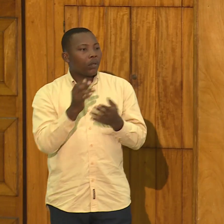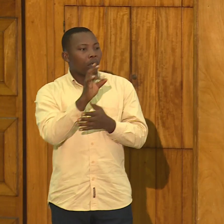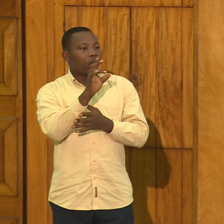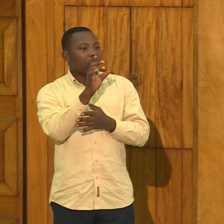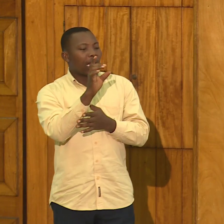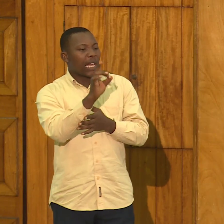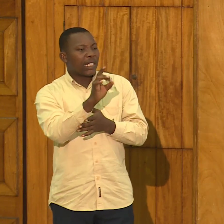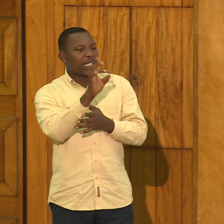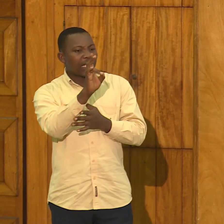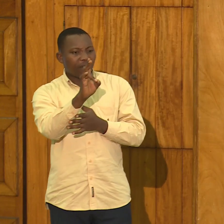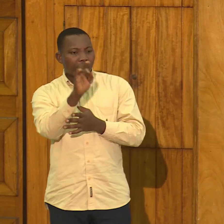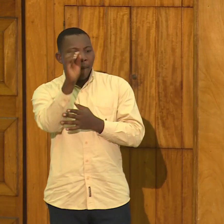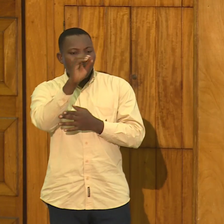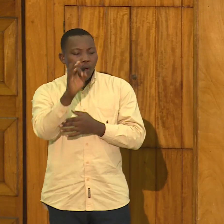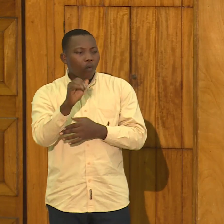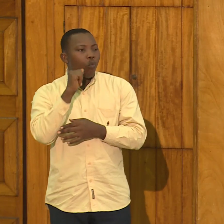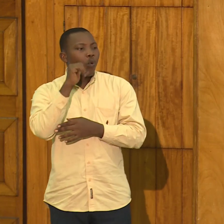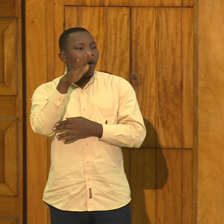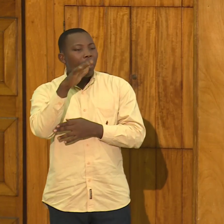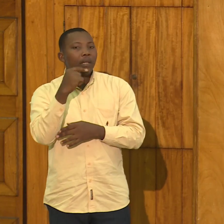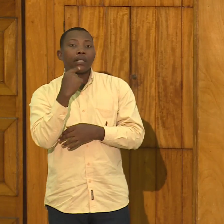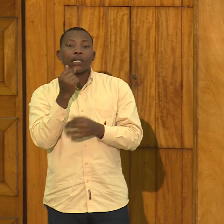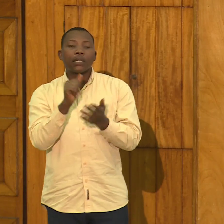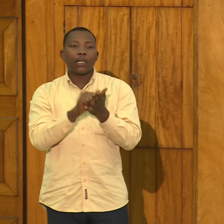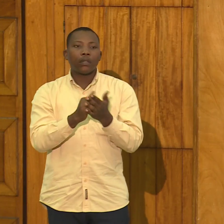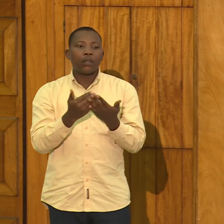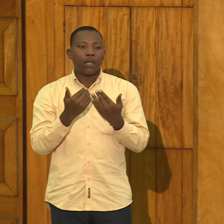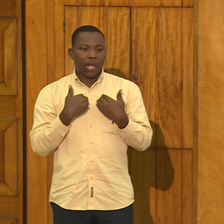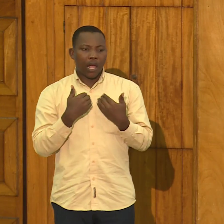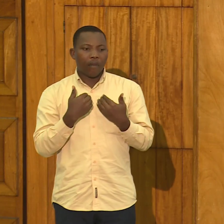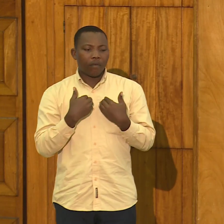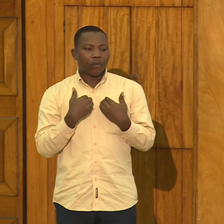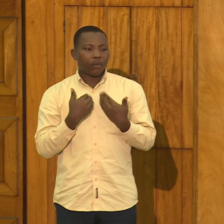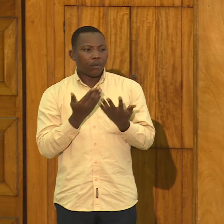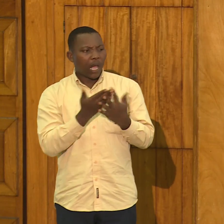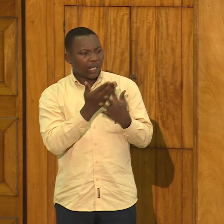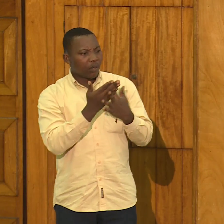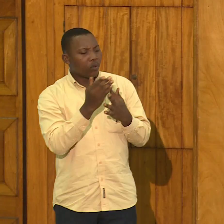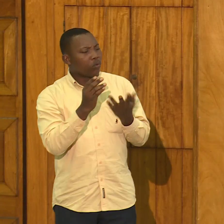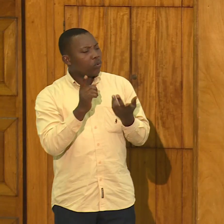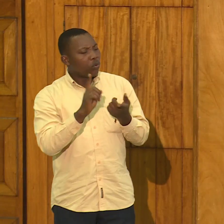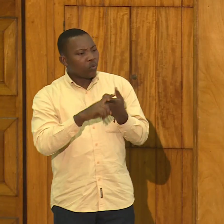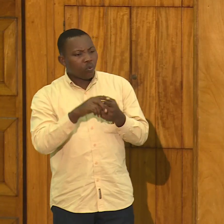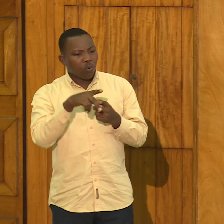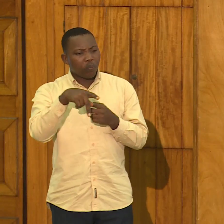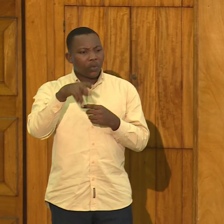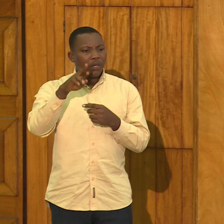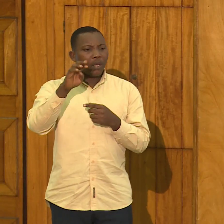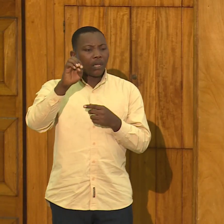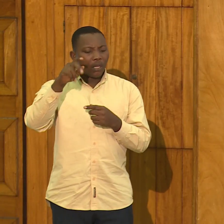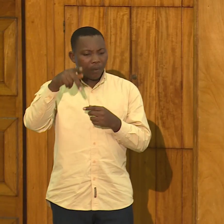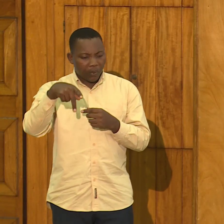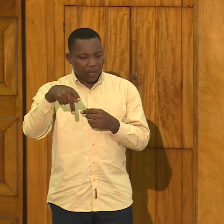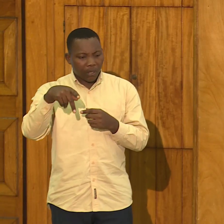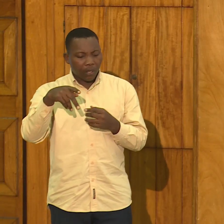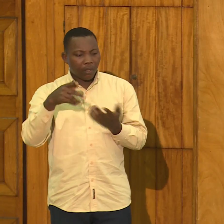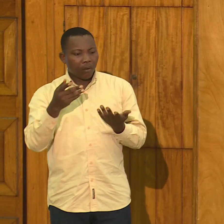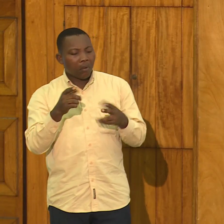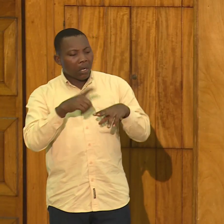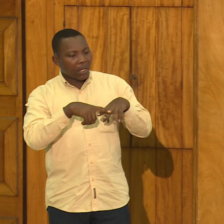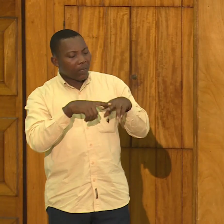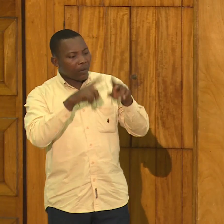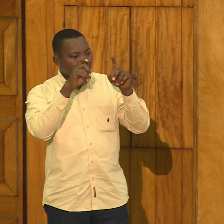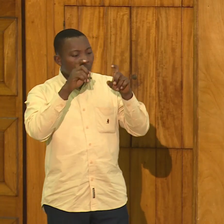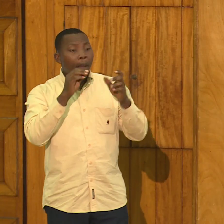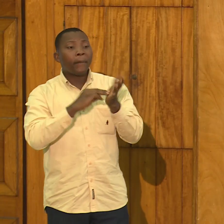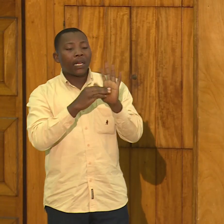87% of these women stated that they had access to PrEP and HIV testing, meaning that the services, they exist, the clinics,